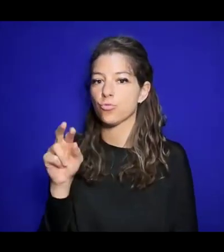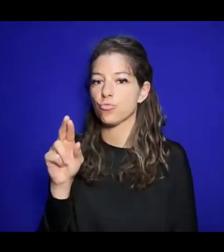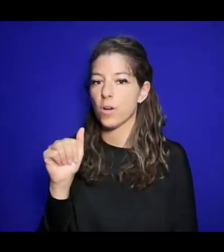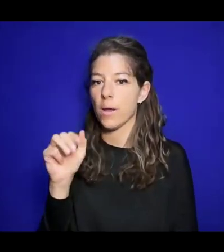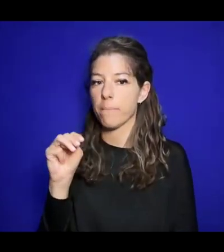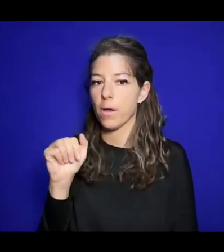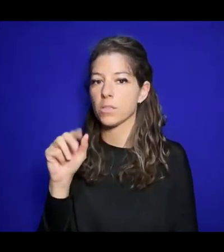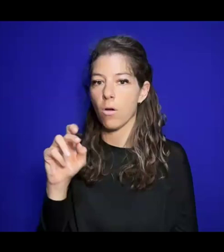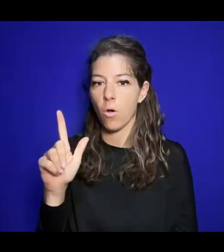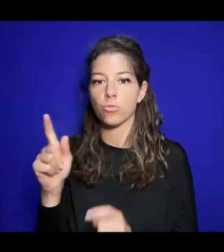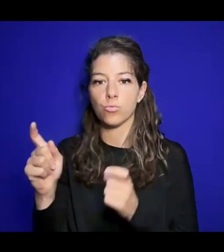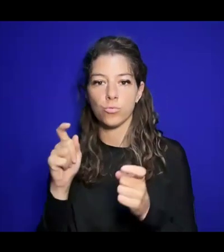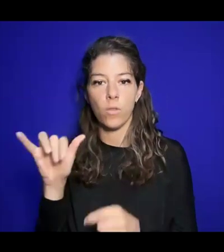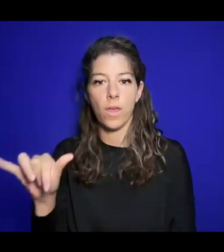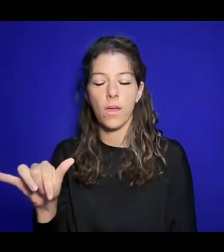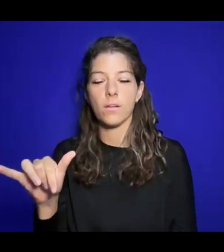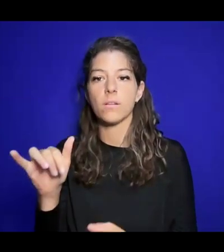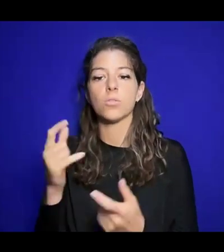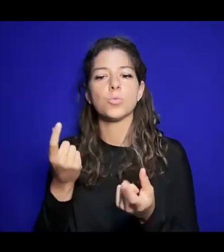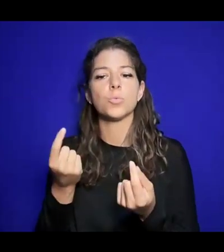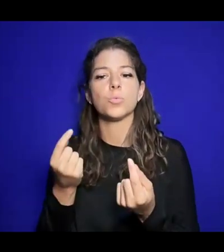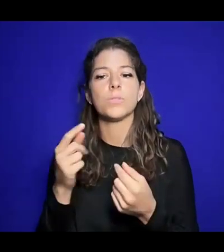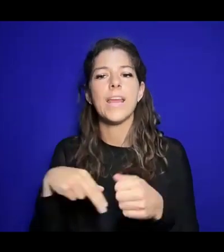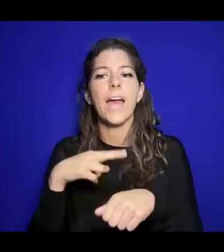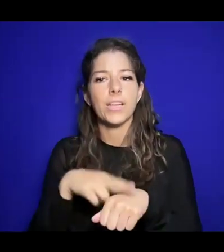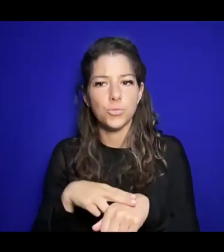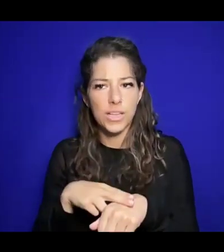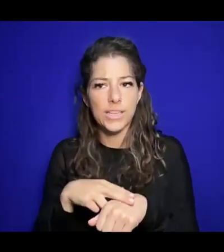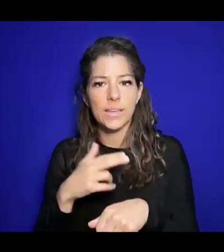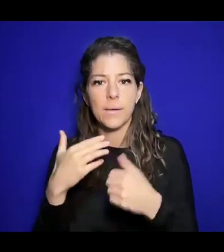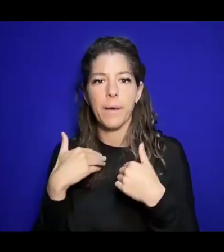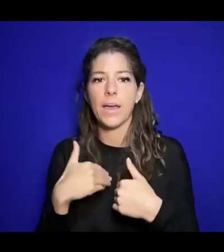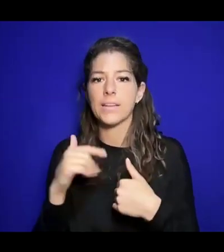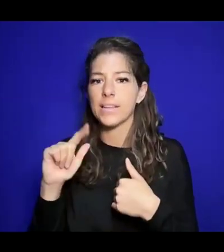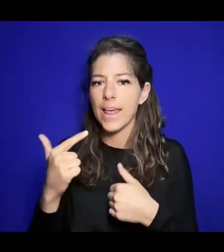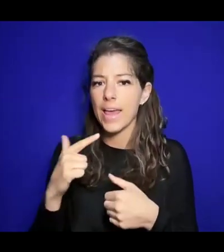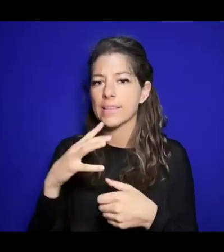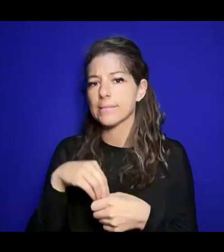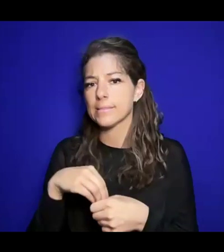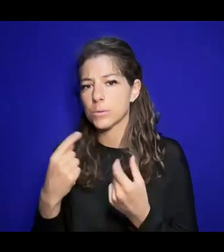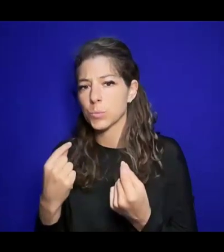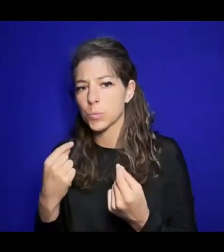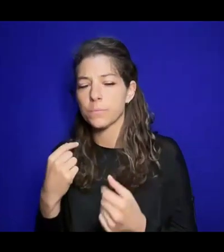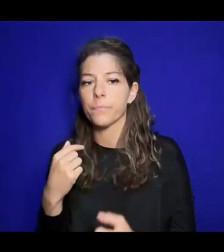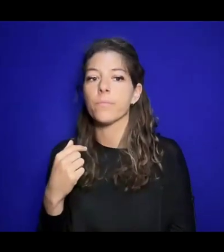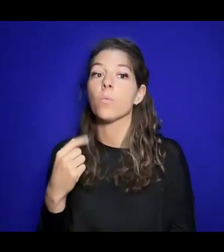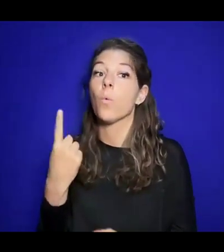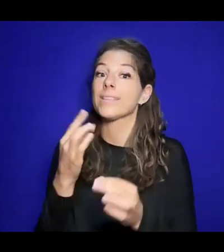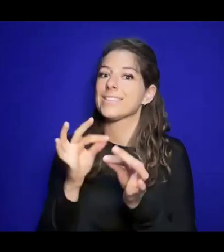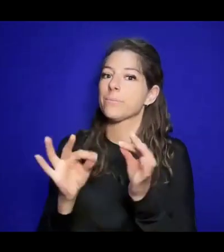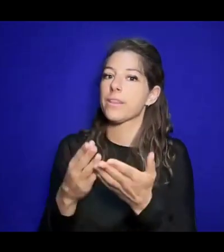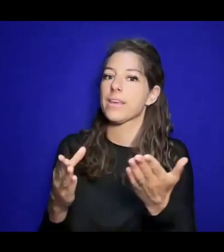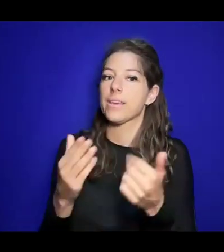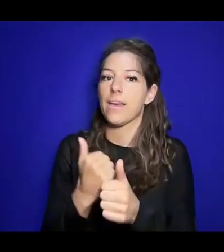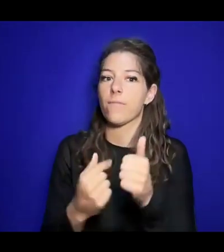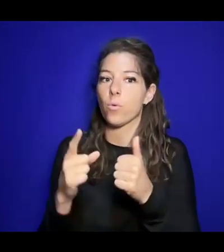help control that. He wants to know what he can do naturally. His body and legs are involved. And one of the simplest things that everybody